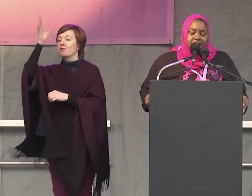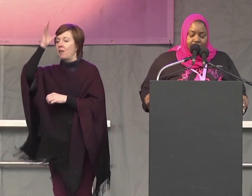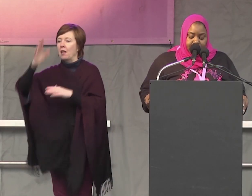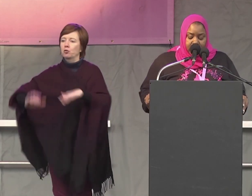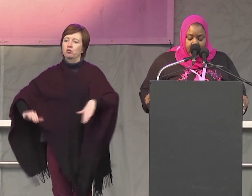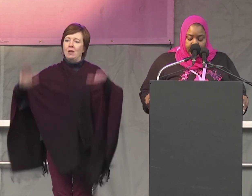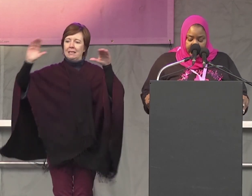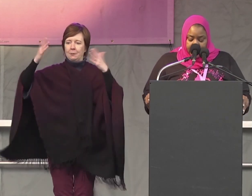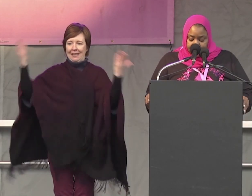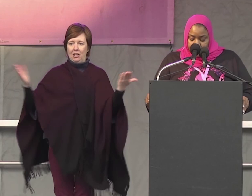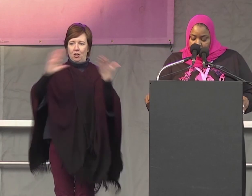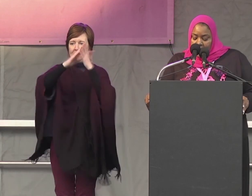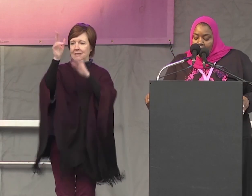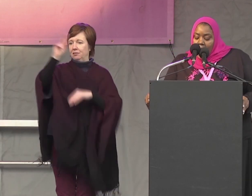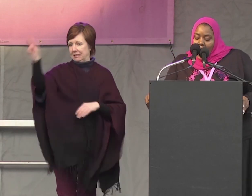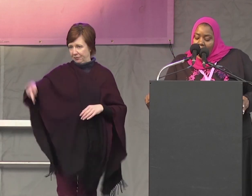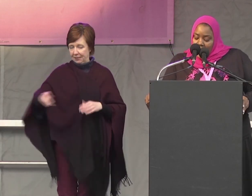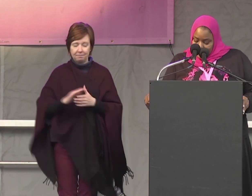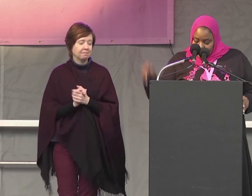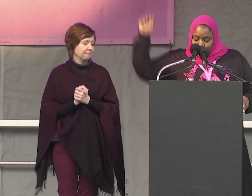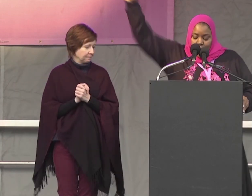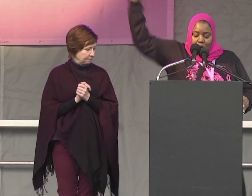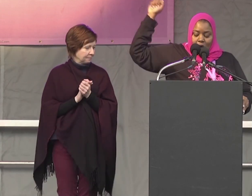in the city of Philadelphia.